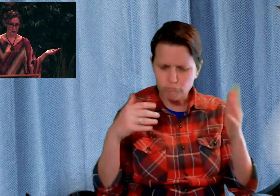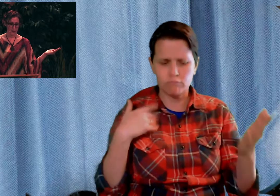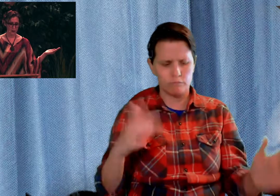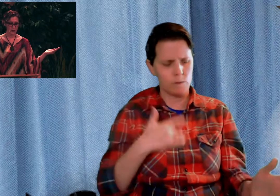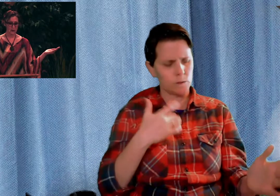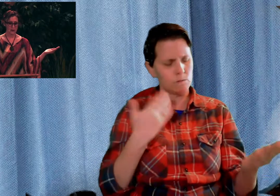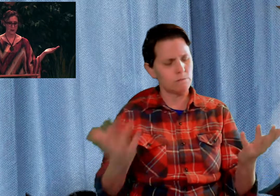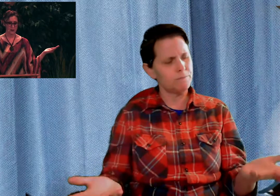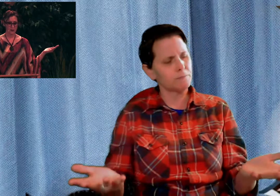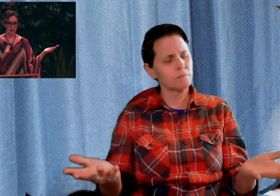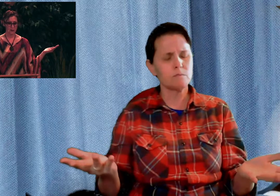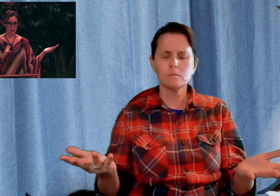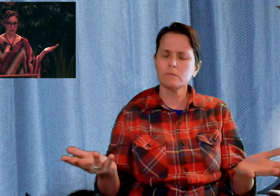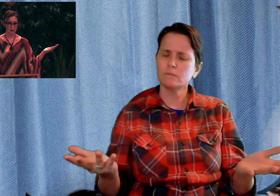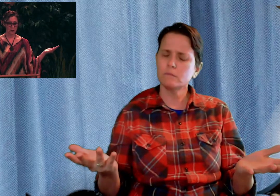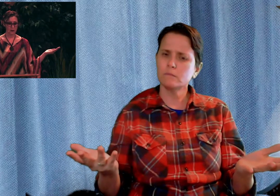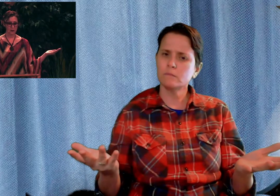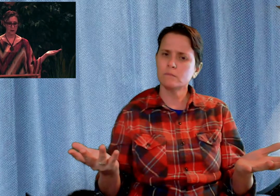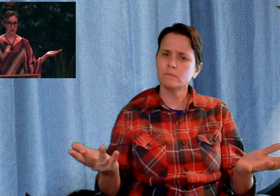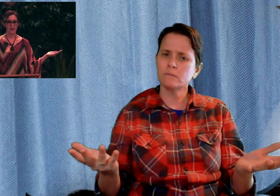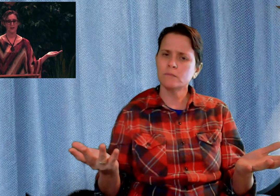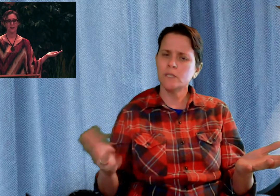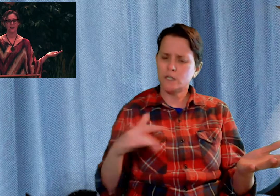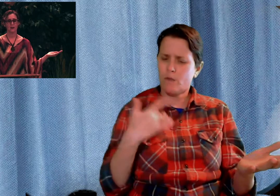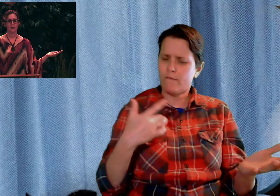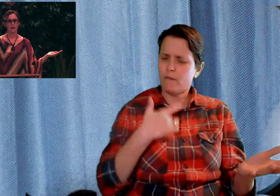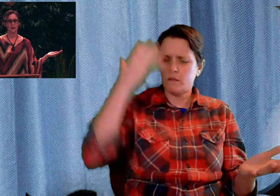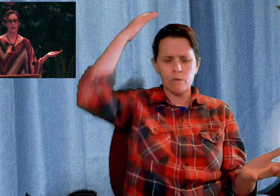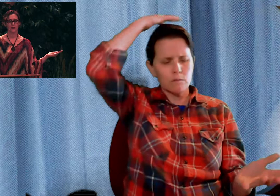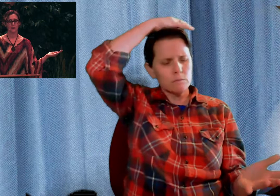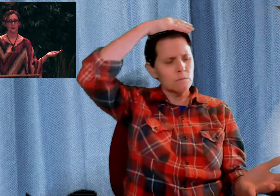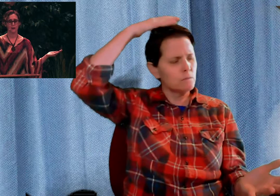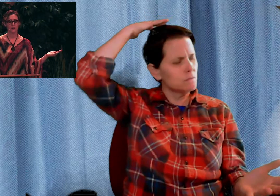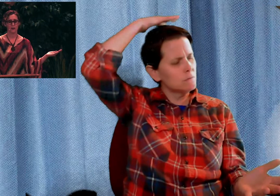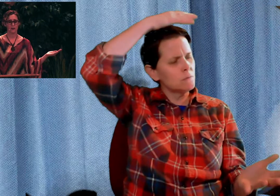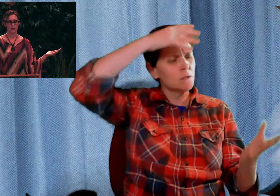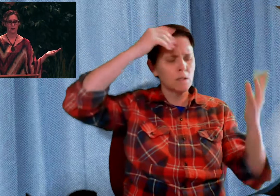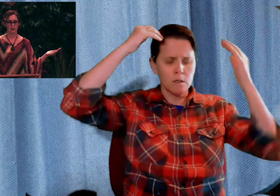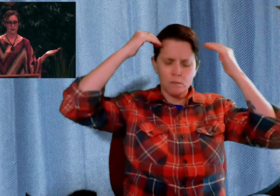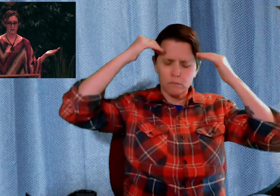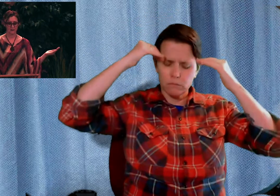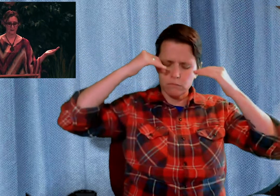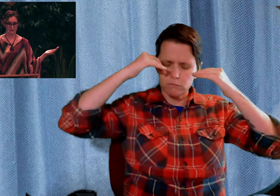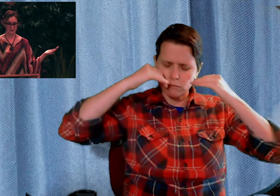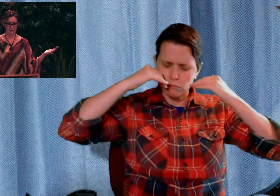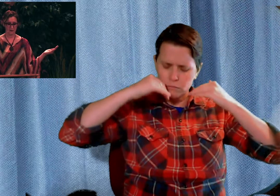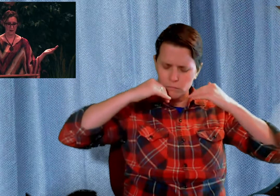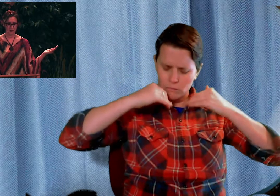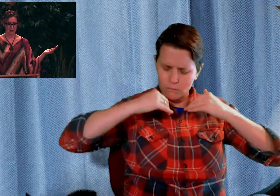Now bring your awareness to the top, from the top of your head down to your feet, dropping your focus there.